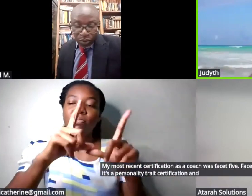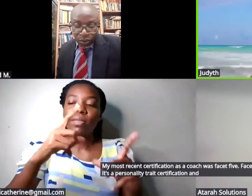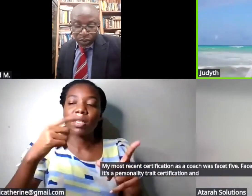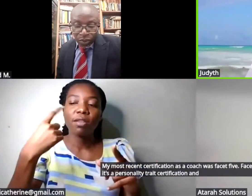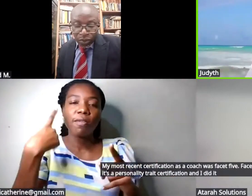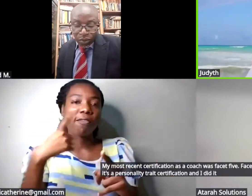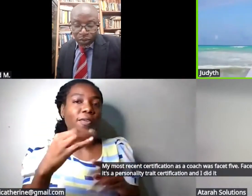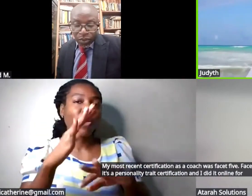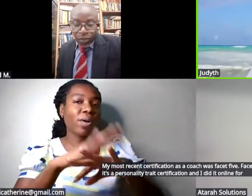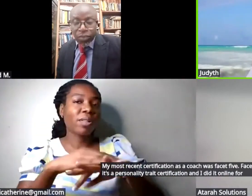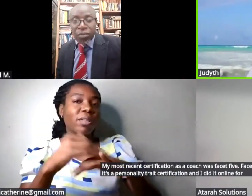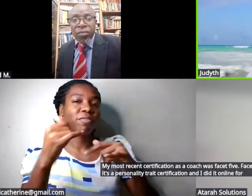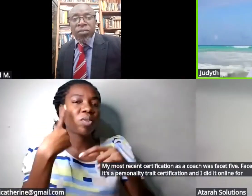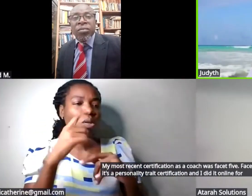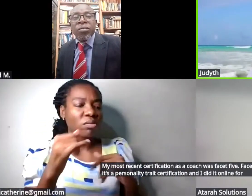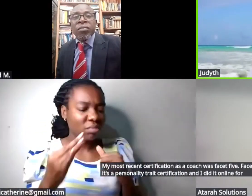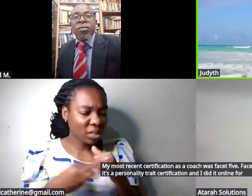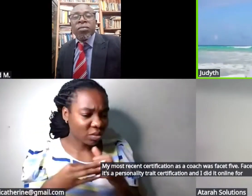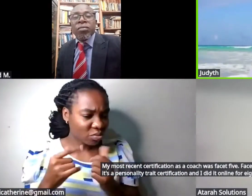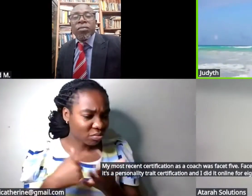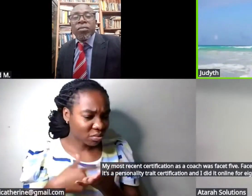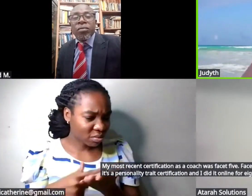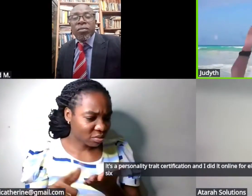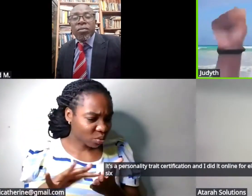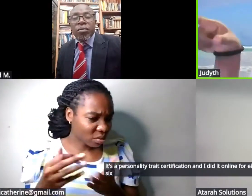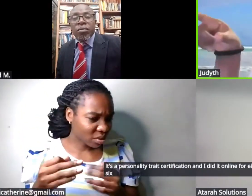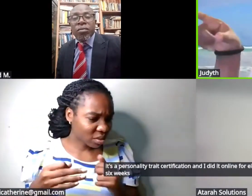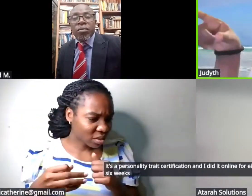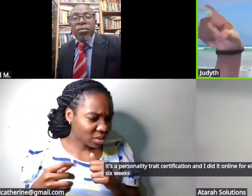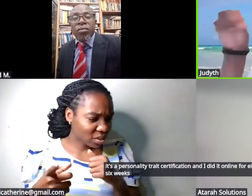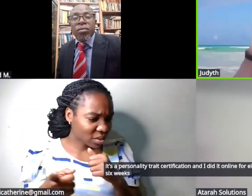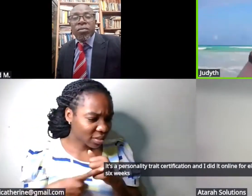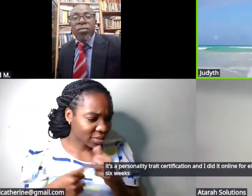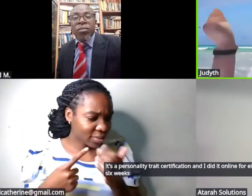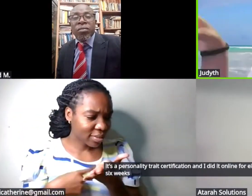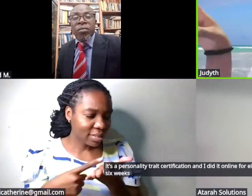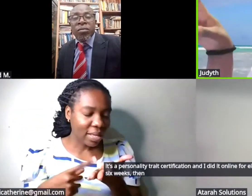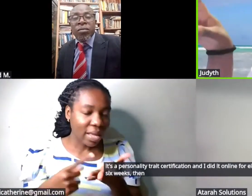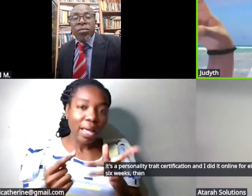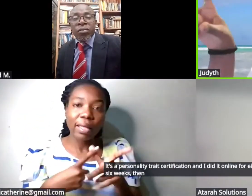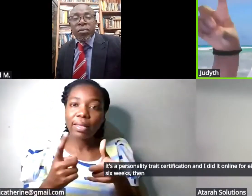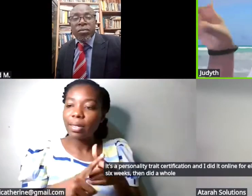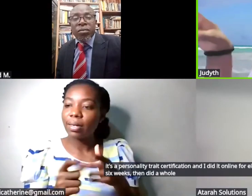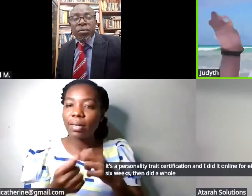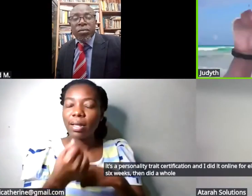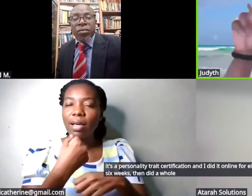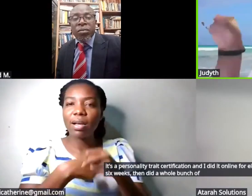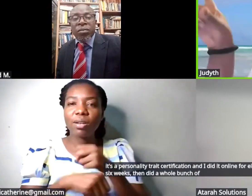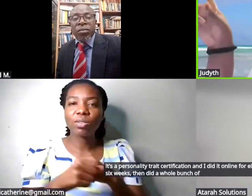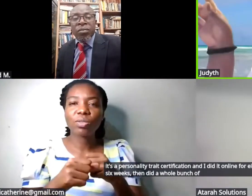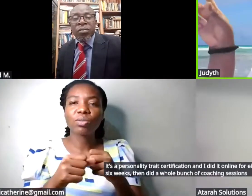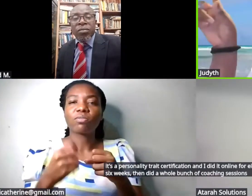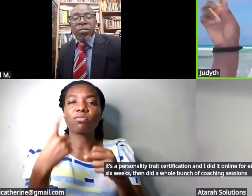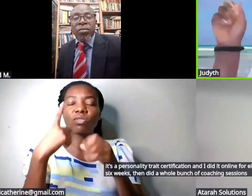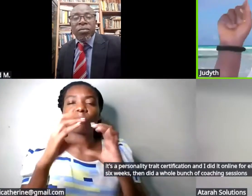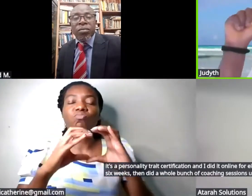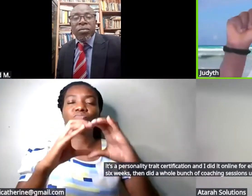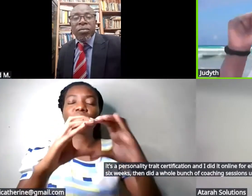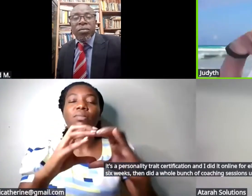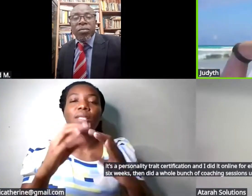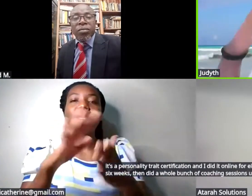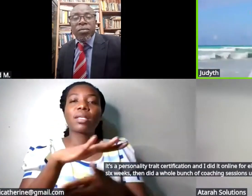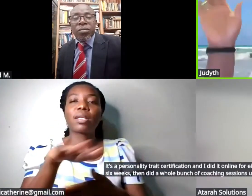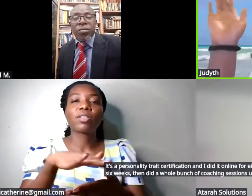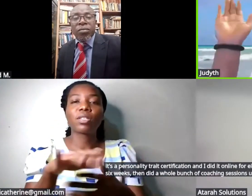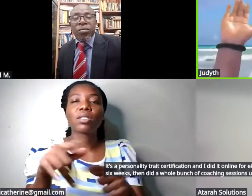for 8 weeks or 6 weeks, then did a whole bunch of coaching sessions under Facet 5.